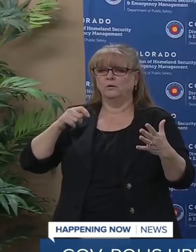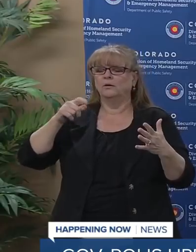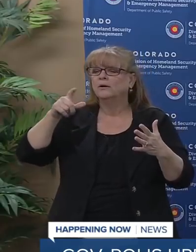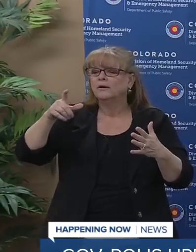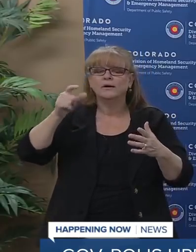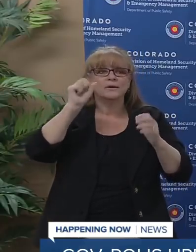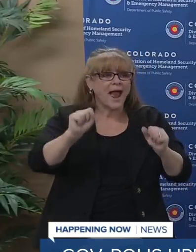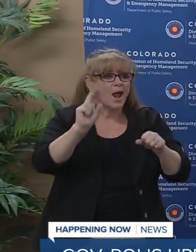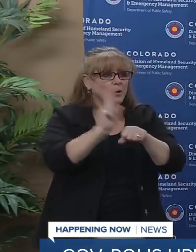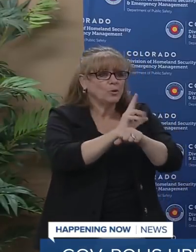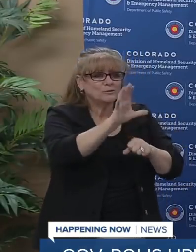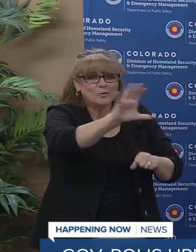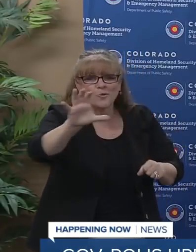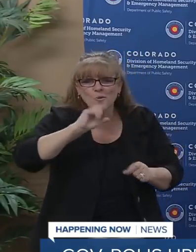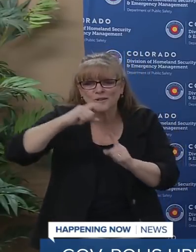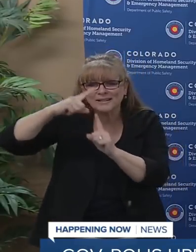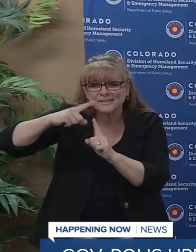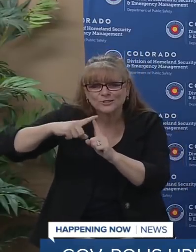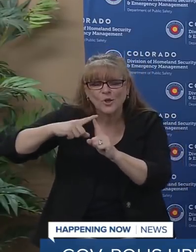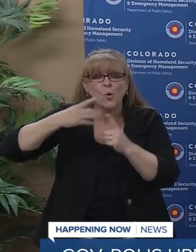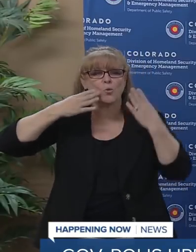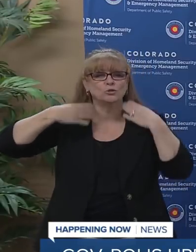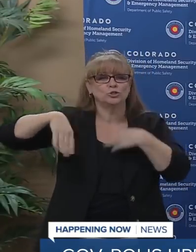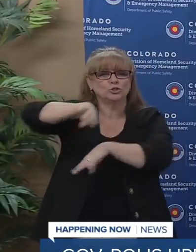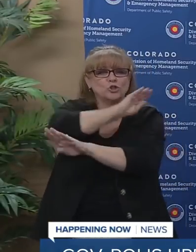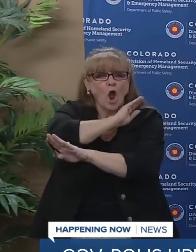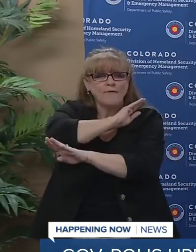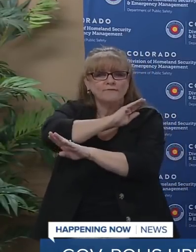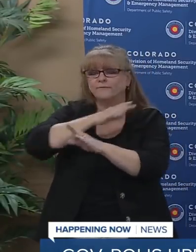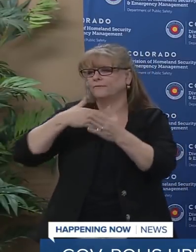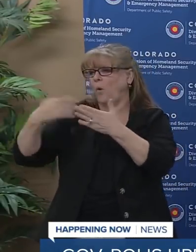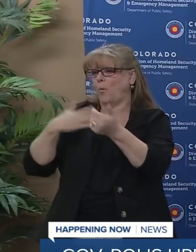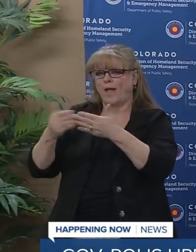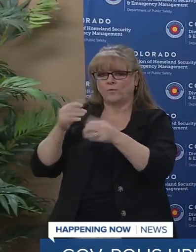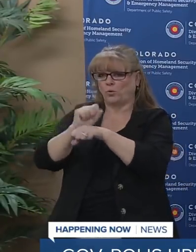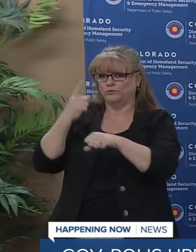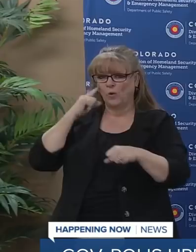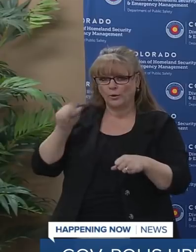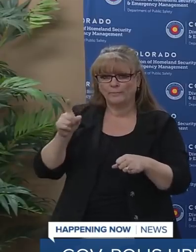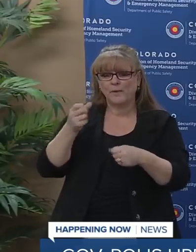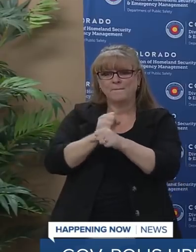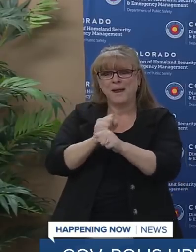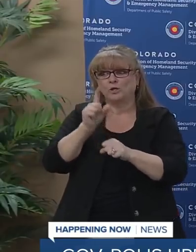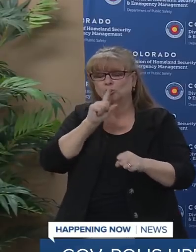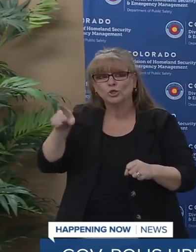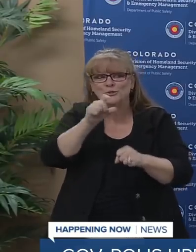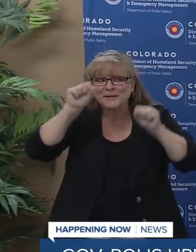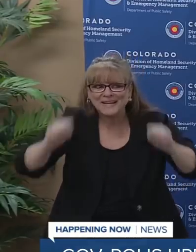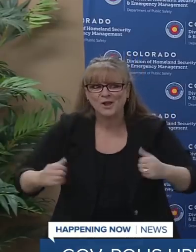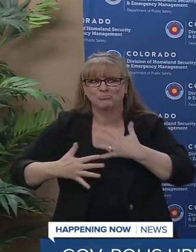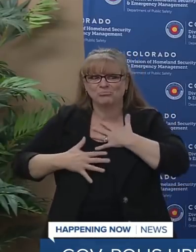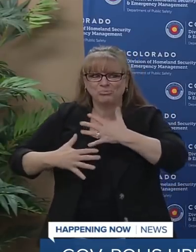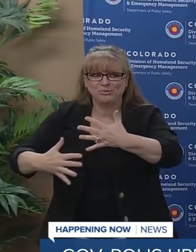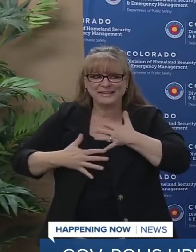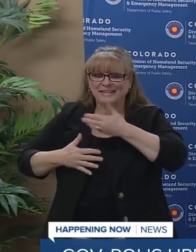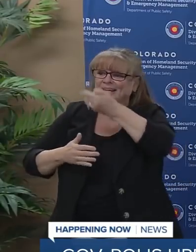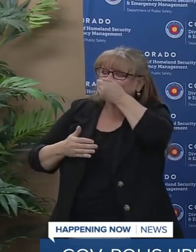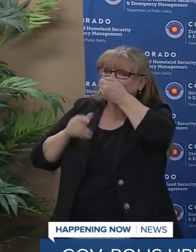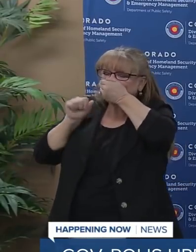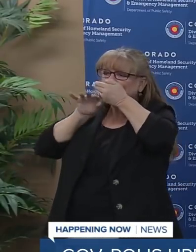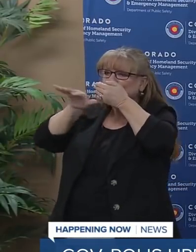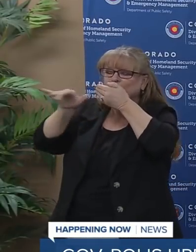that can cover your nose and mouth and not impede your breathing. I want to introduce Sarah Thunberg with our innovation response team, who's